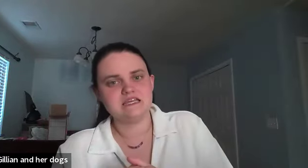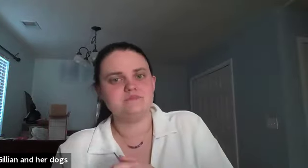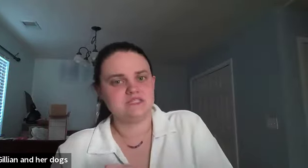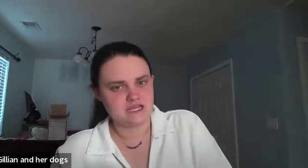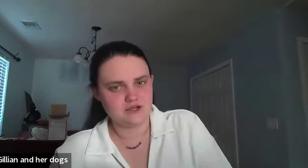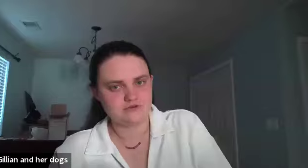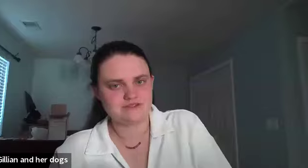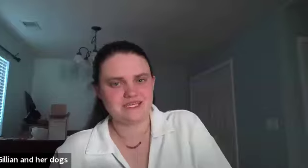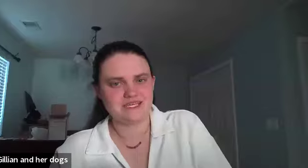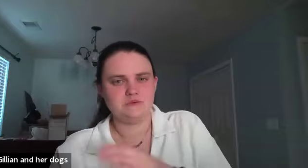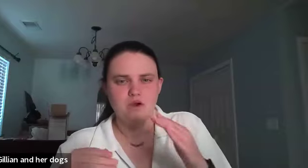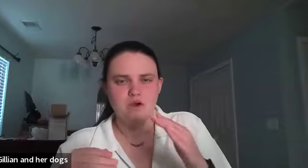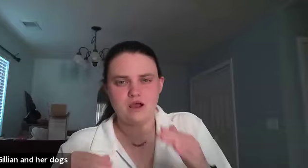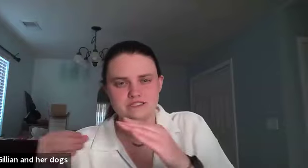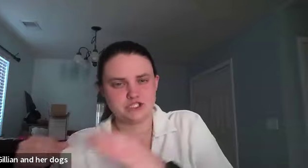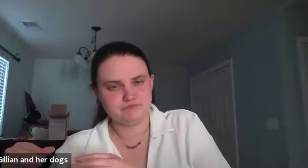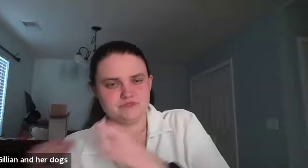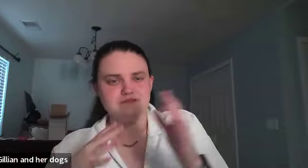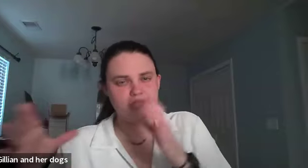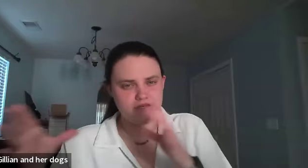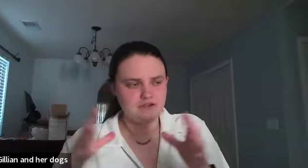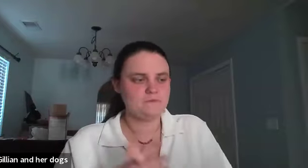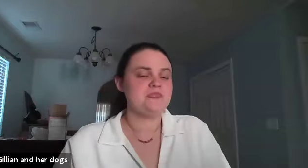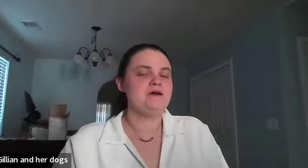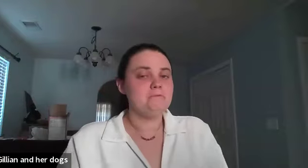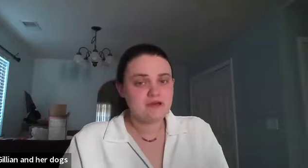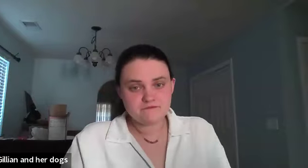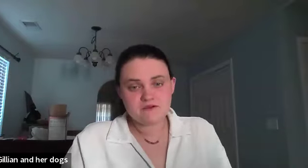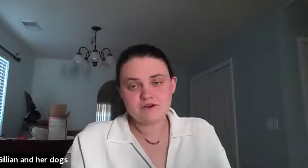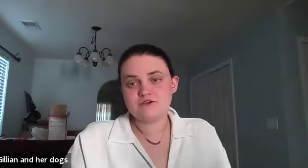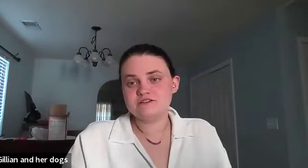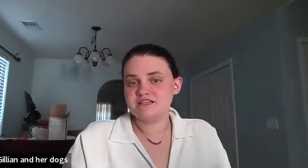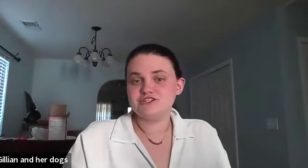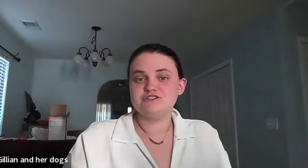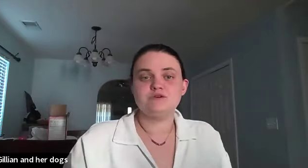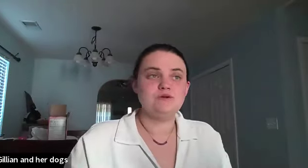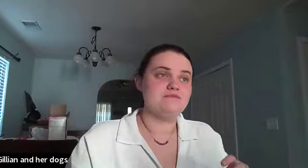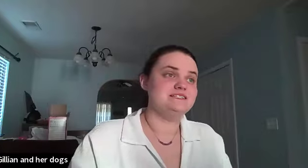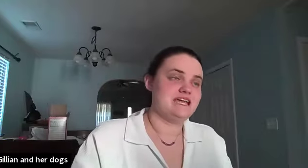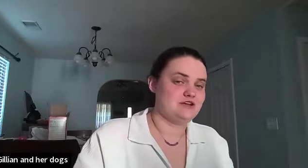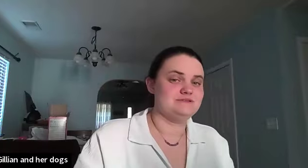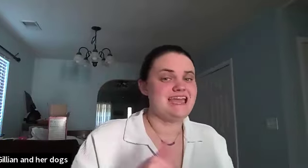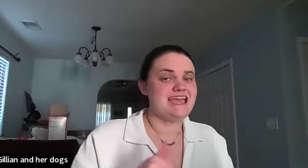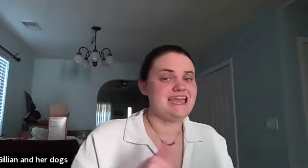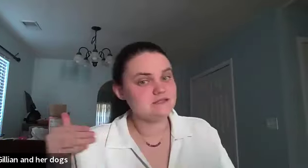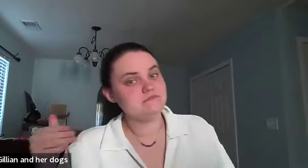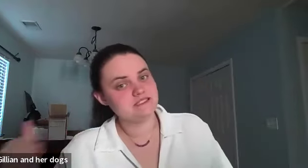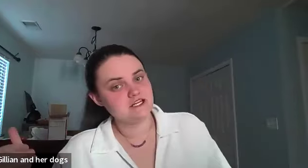and potatoes, it would be more hot dogs and chips kind of deal. But for ever those occasions where you have potatoes and